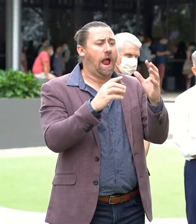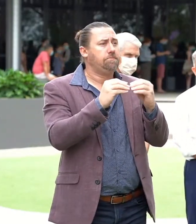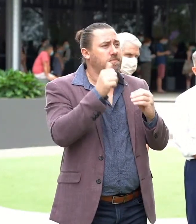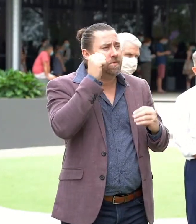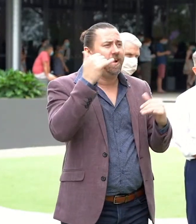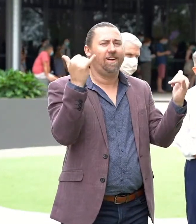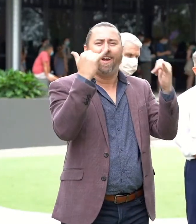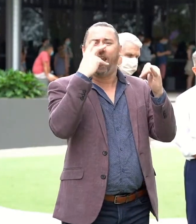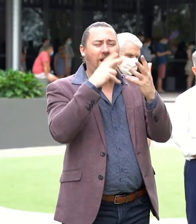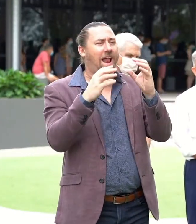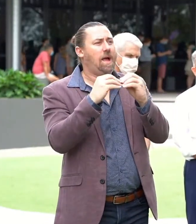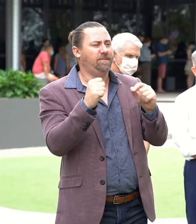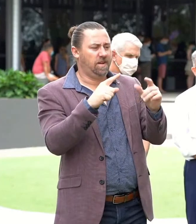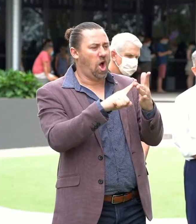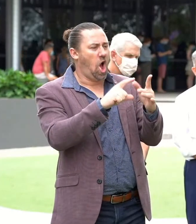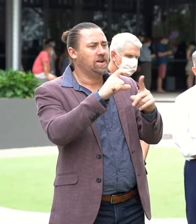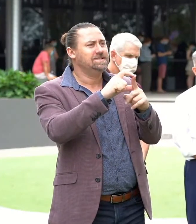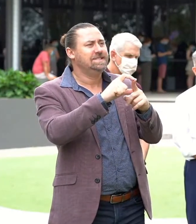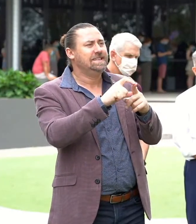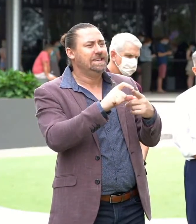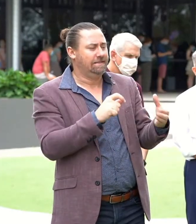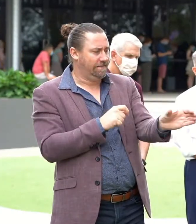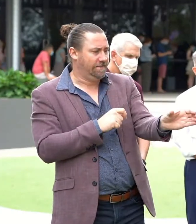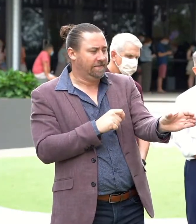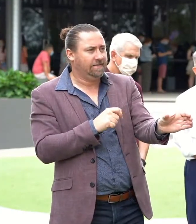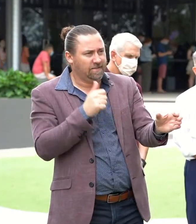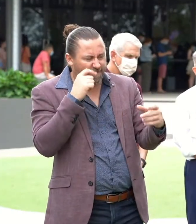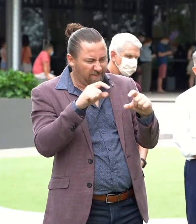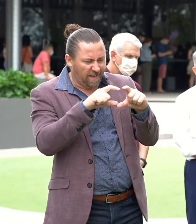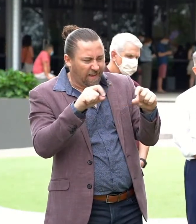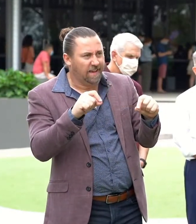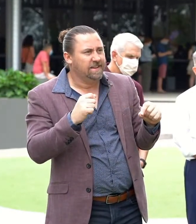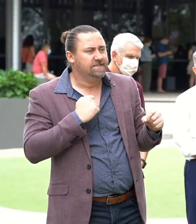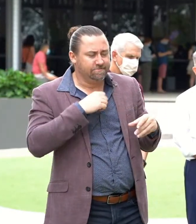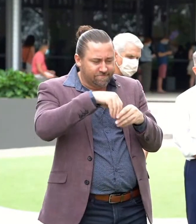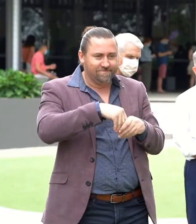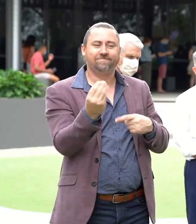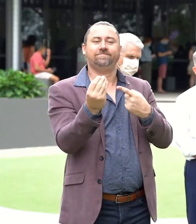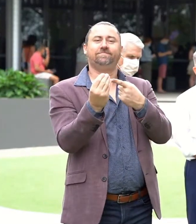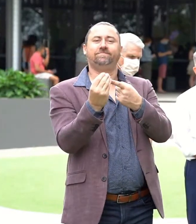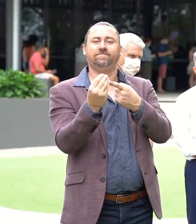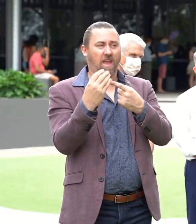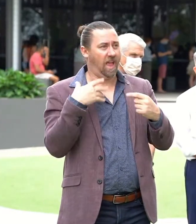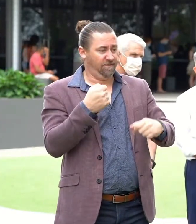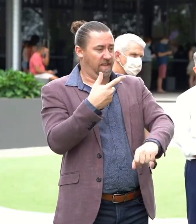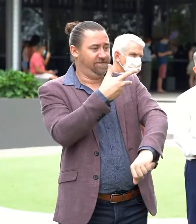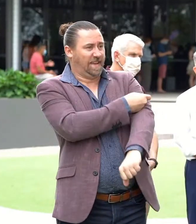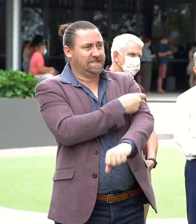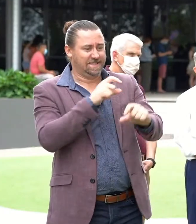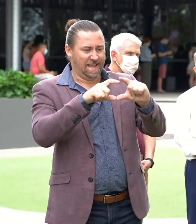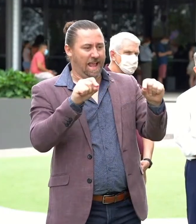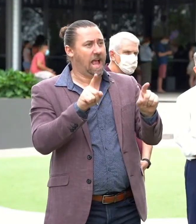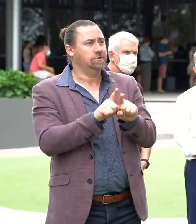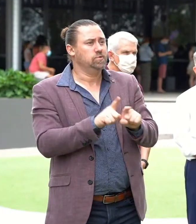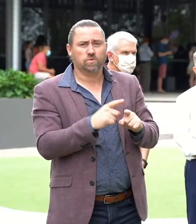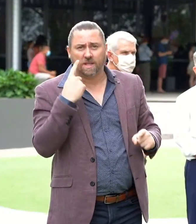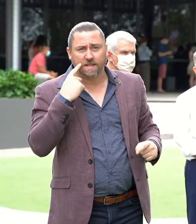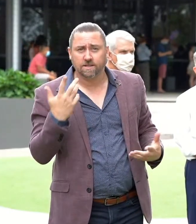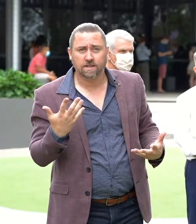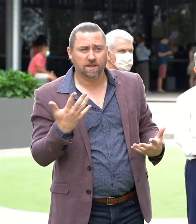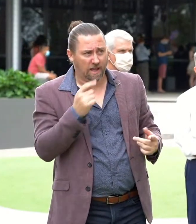ID anyway. It's normally on your phone or whatever. I've got a little card in my wallet to show that I'm fully vaccinated, and we'll have it on my